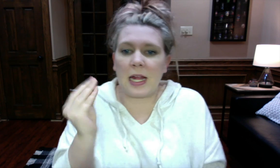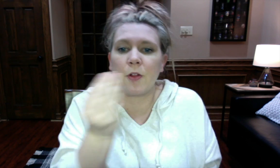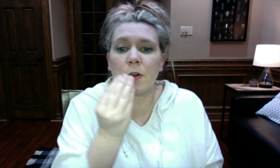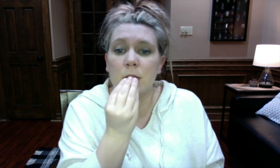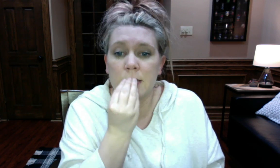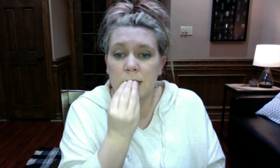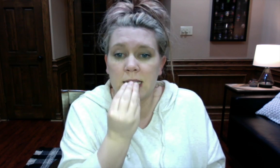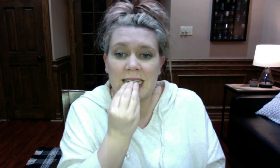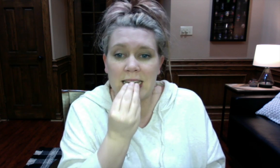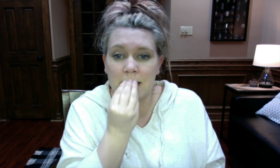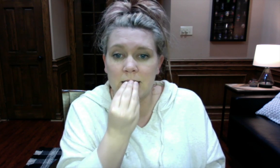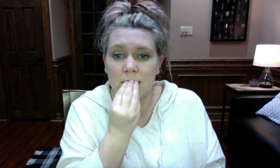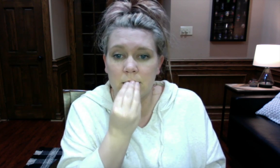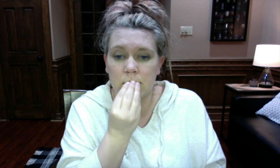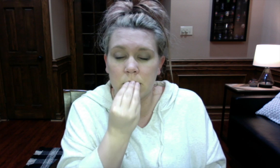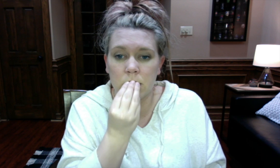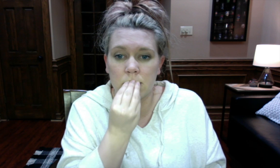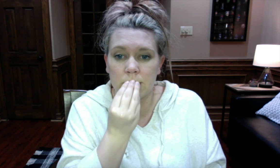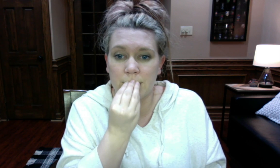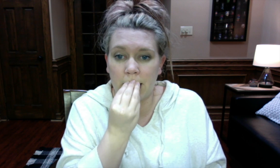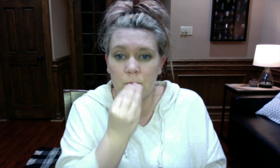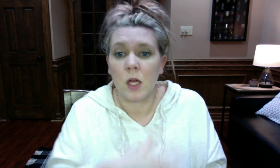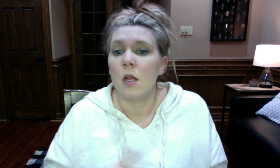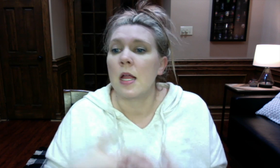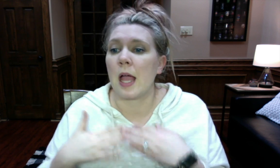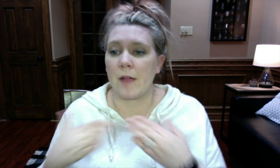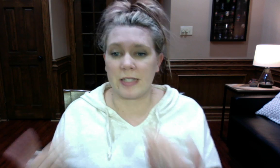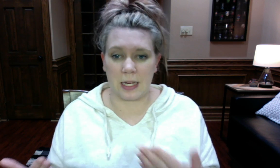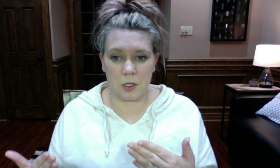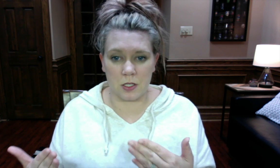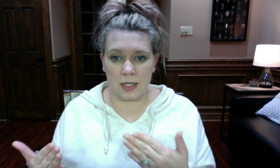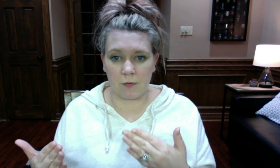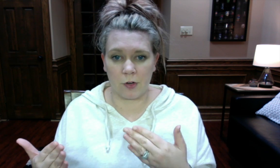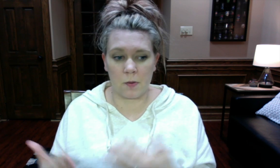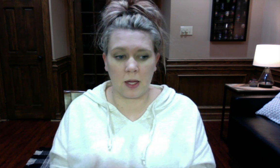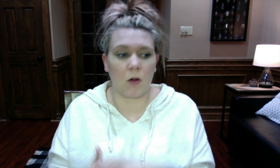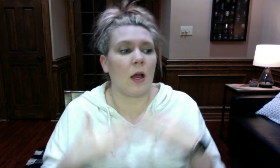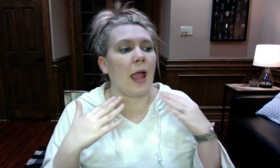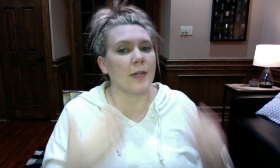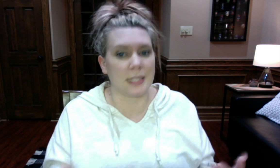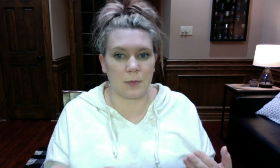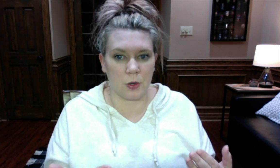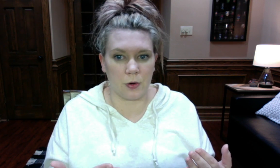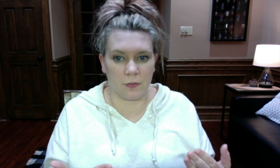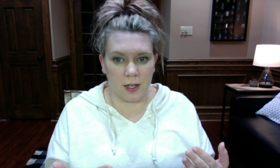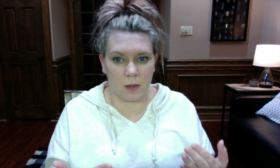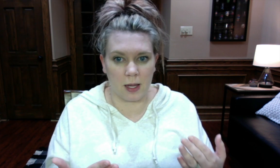together. Eat. Okay? Every time you sit down for a meal, every time you go to feed the baby,